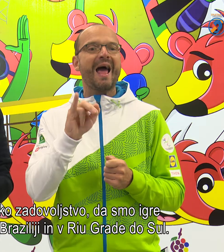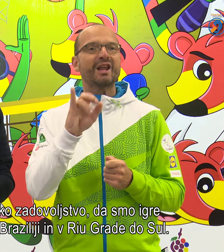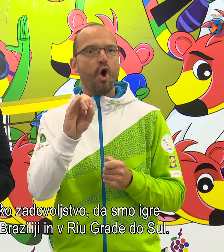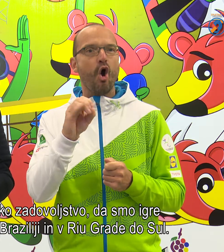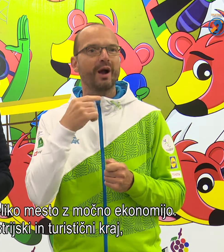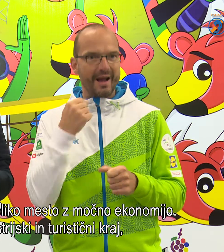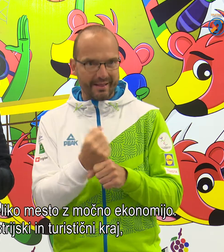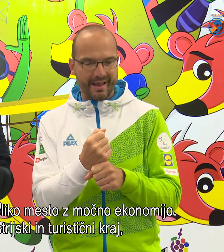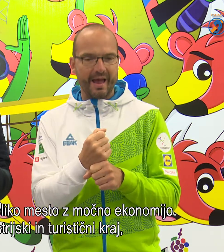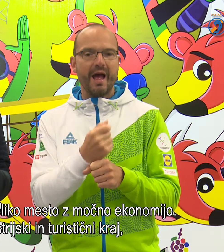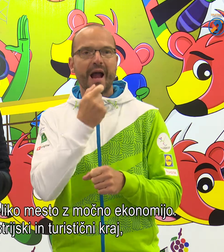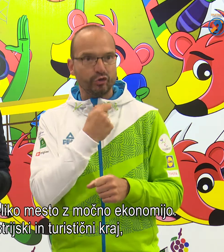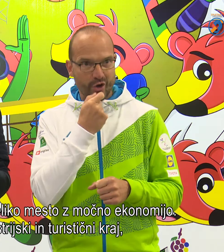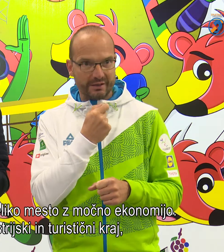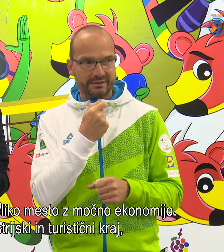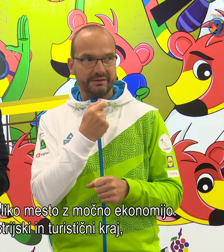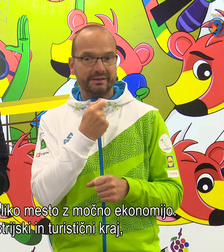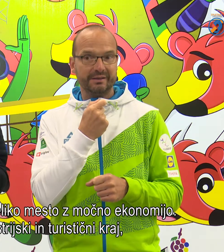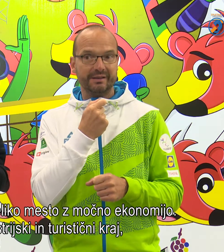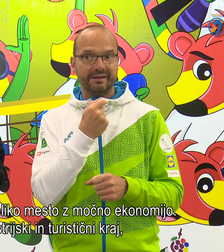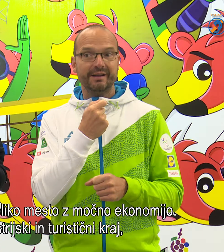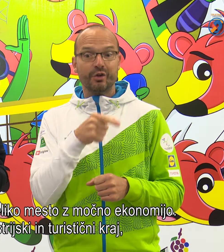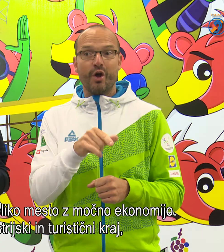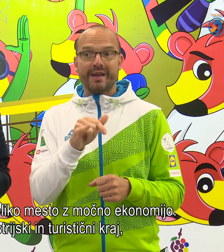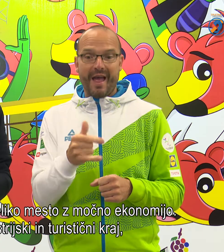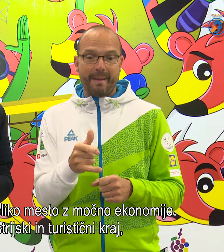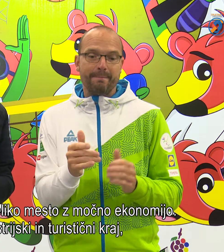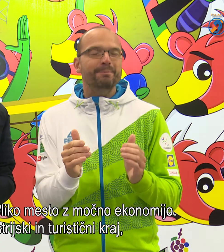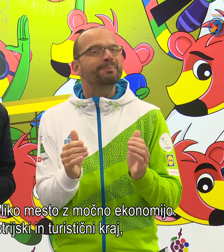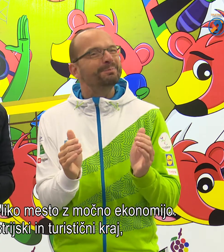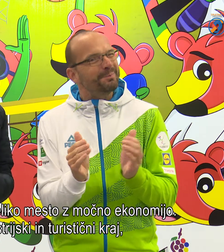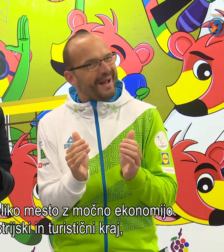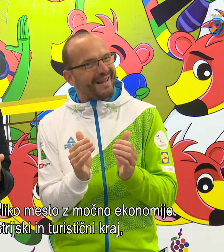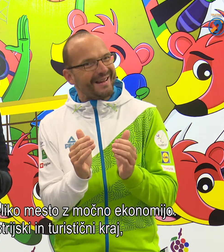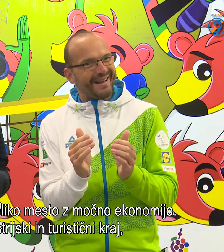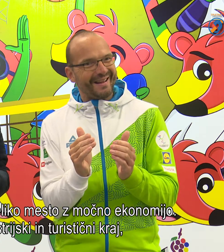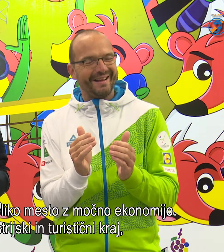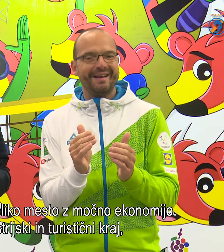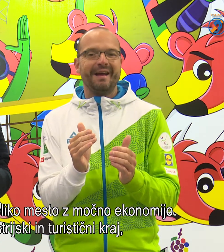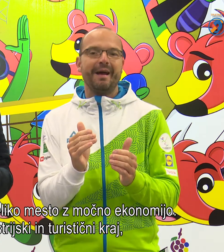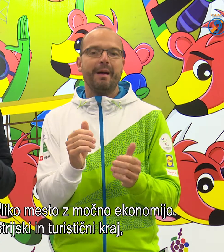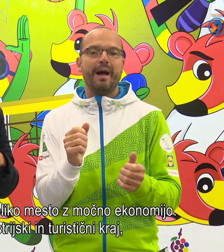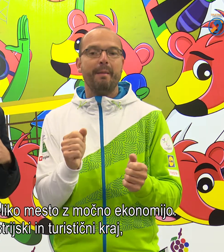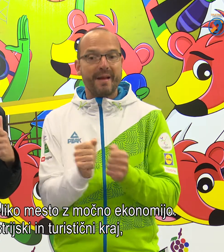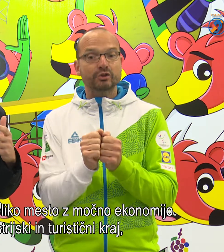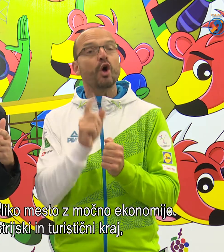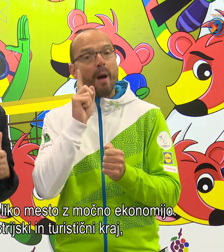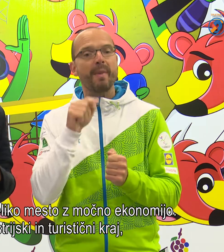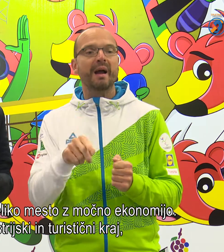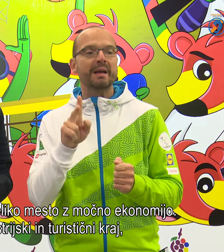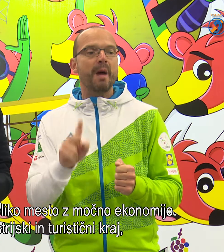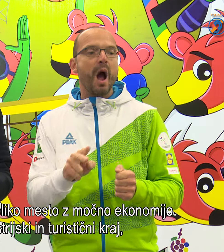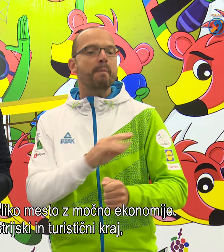Sul. Caxias is a middle city with a strong economy. It's